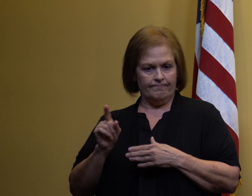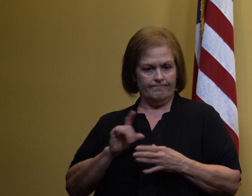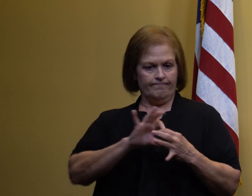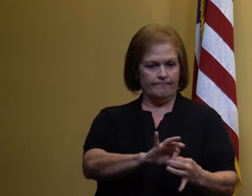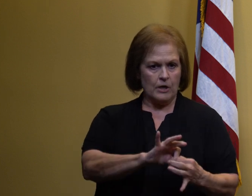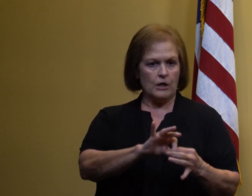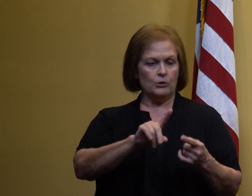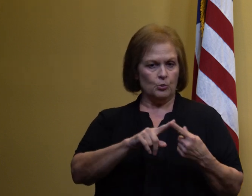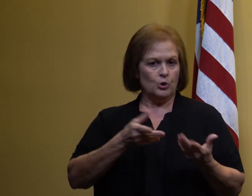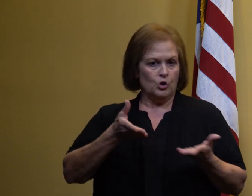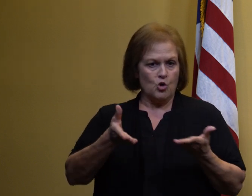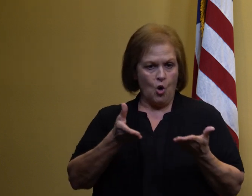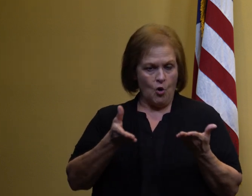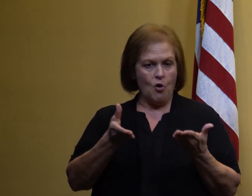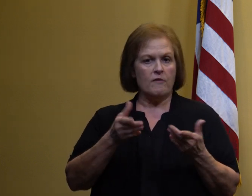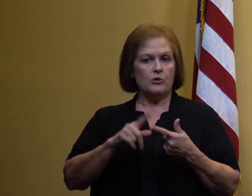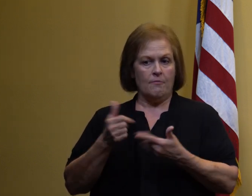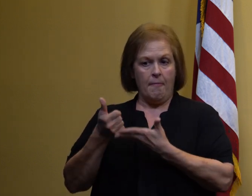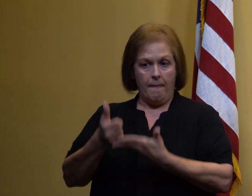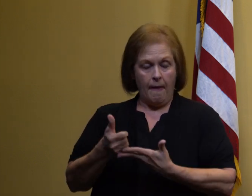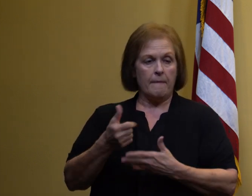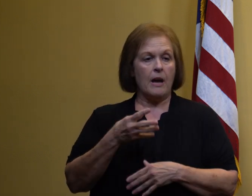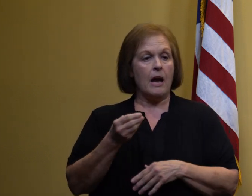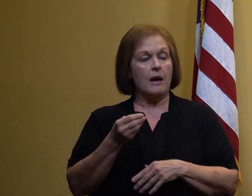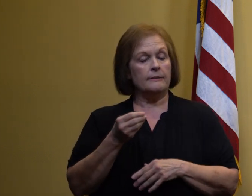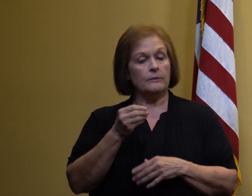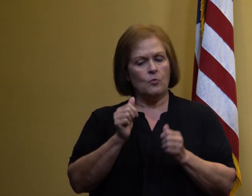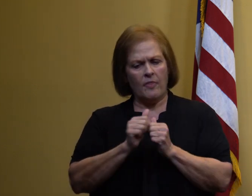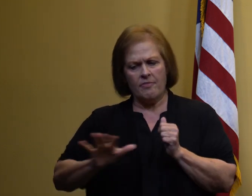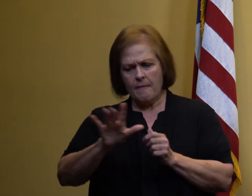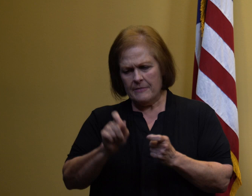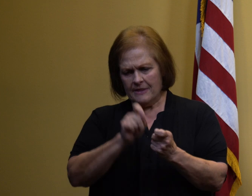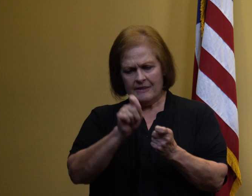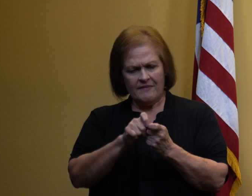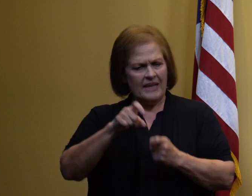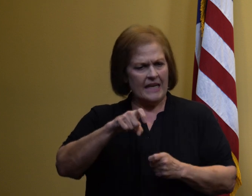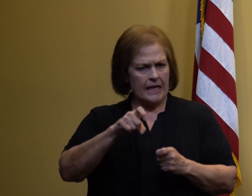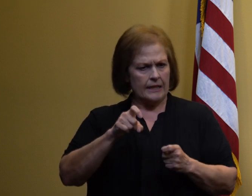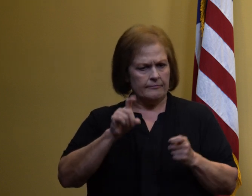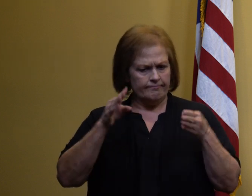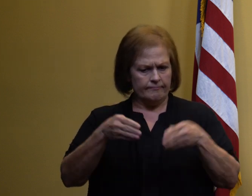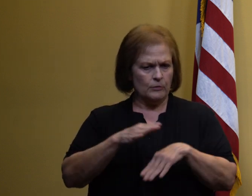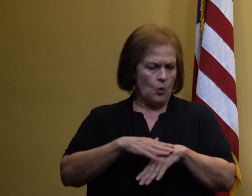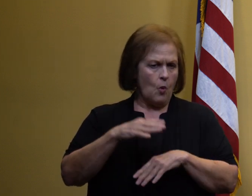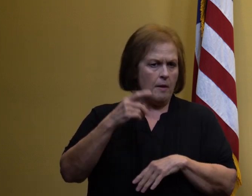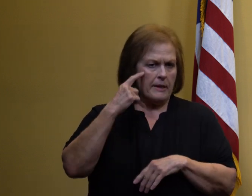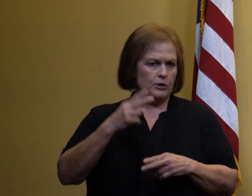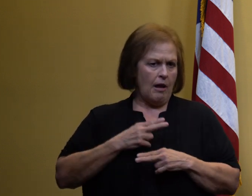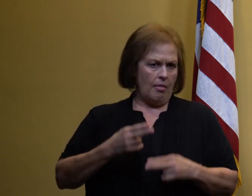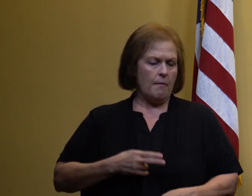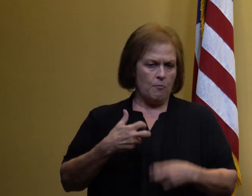time to services to meet them where they are, and with specific needs relative to mental health crises that